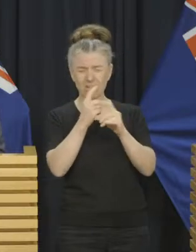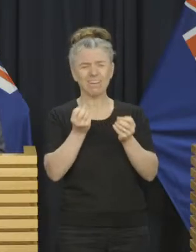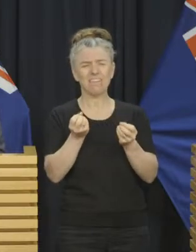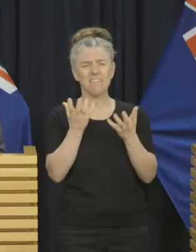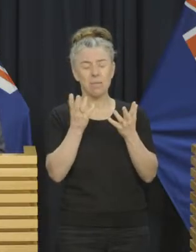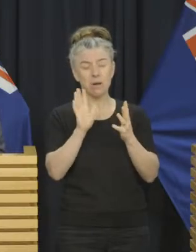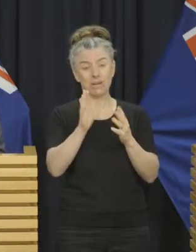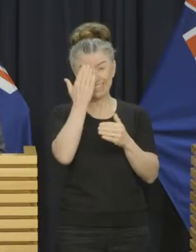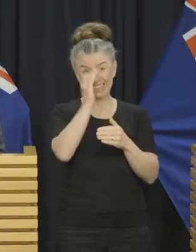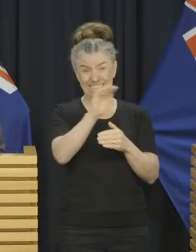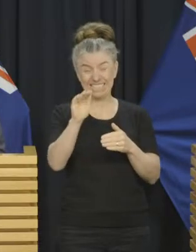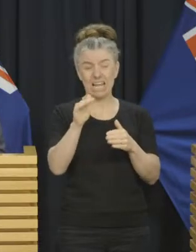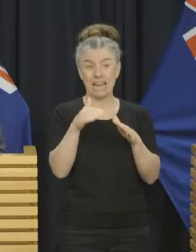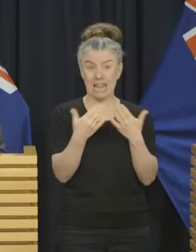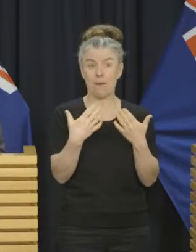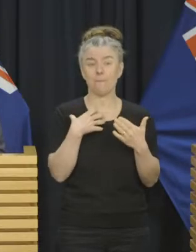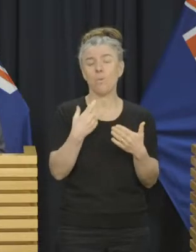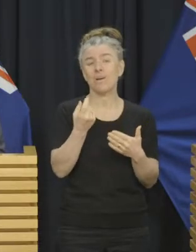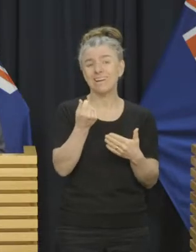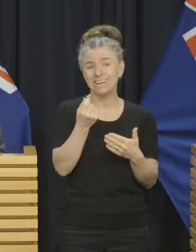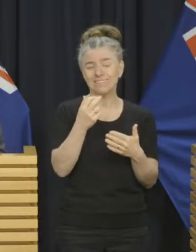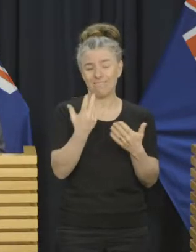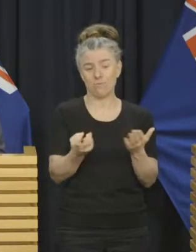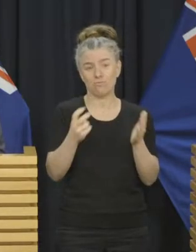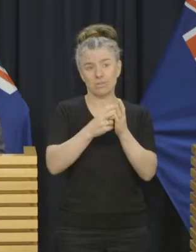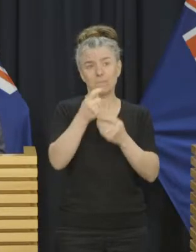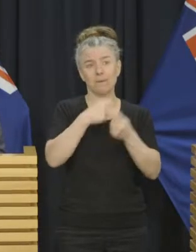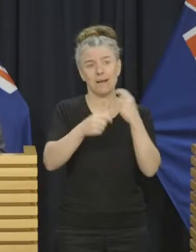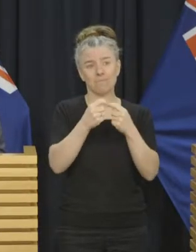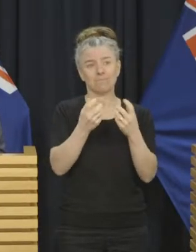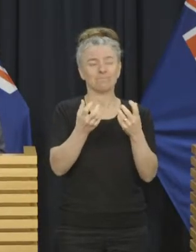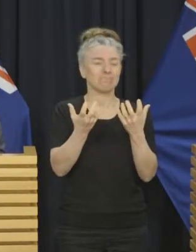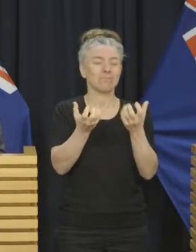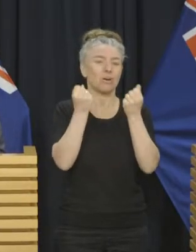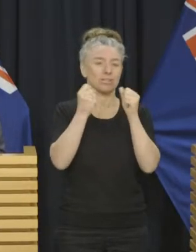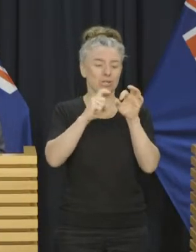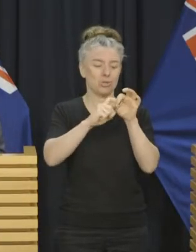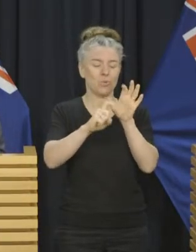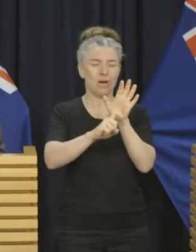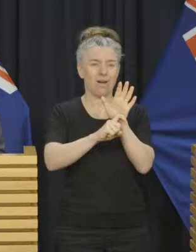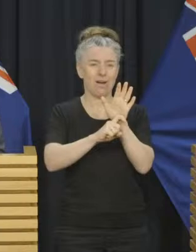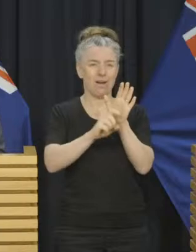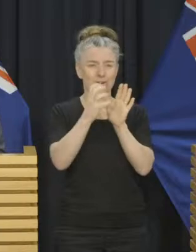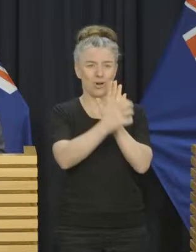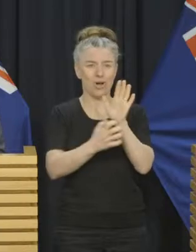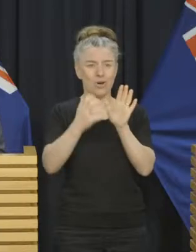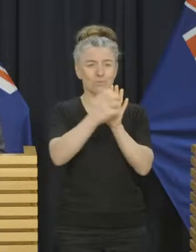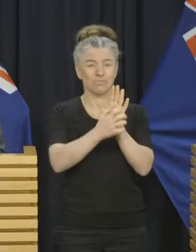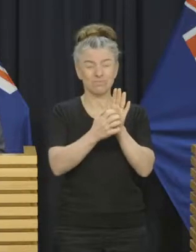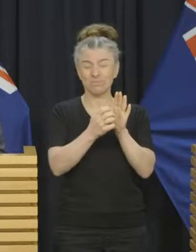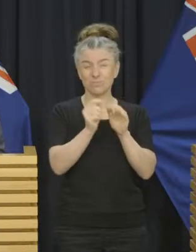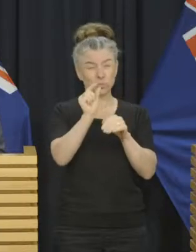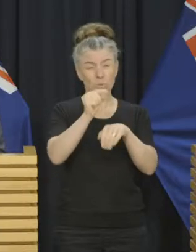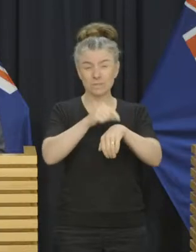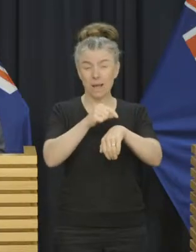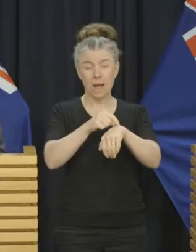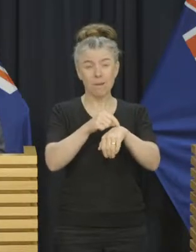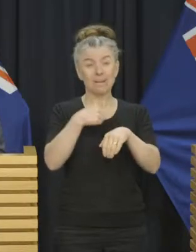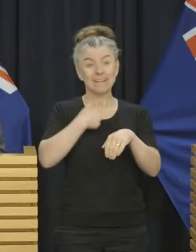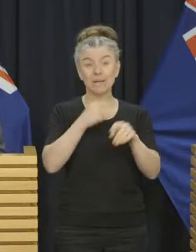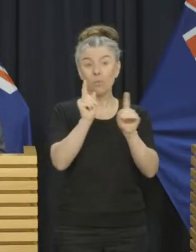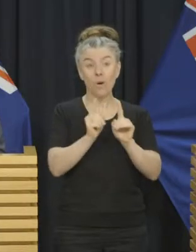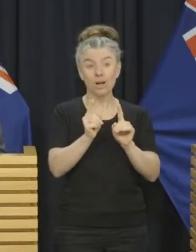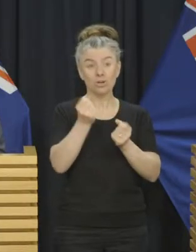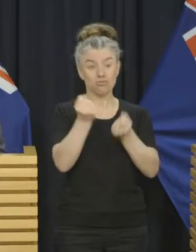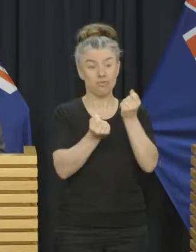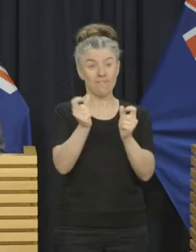to know that it is now a much simpler process, and it only takes a few minutes. All you need is a driver's licence, and if you don't have a